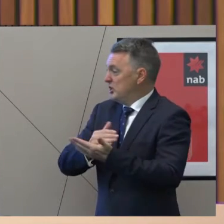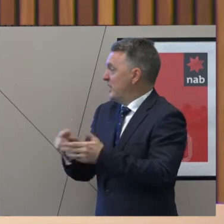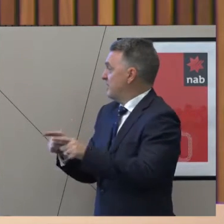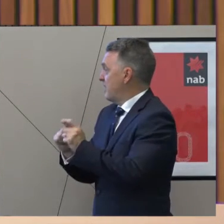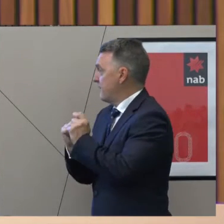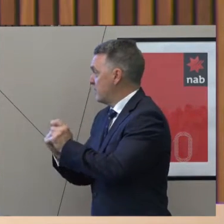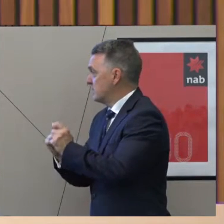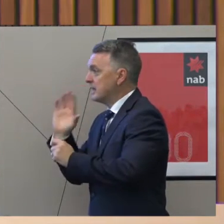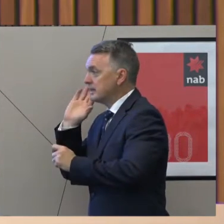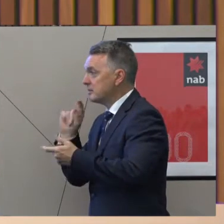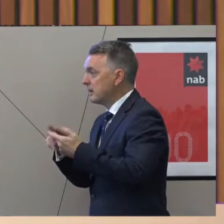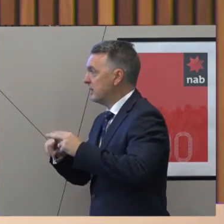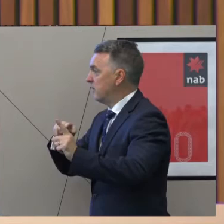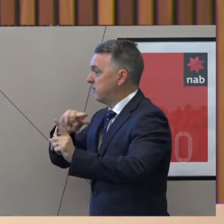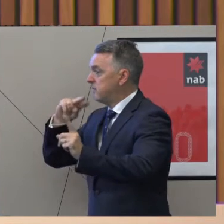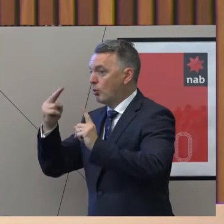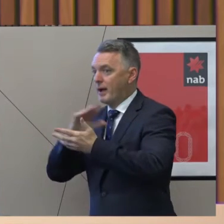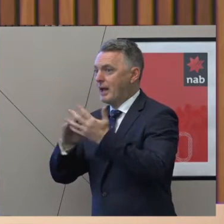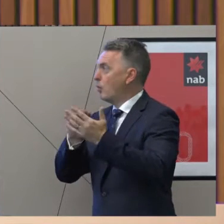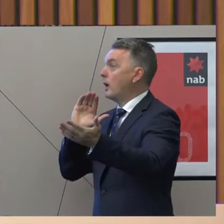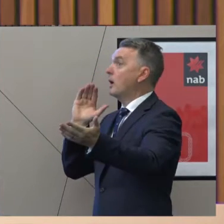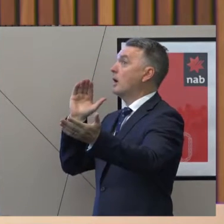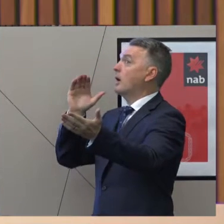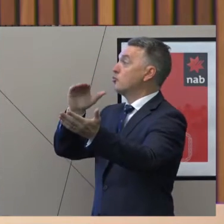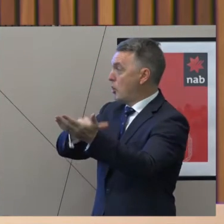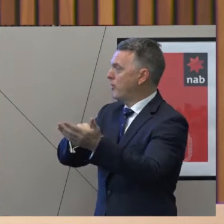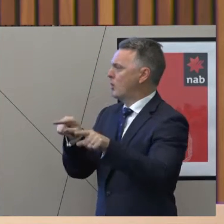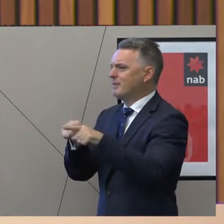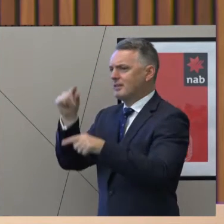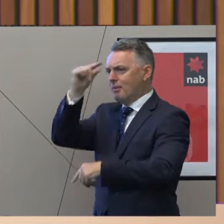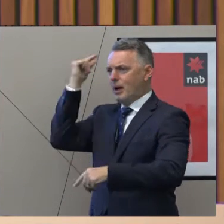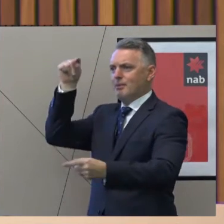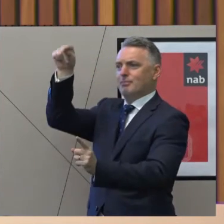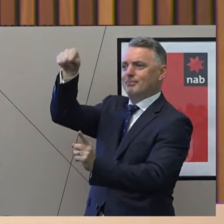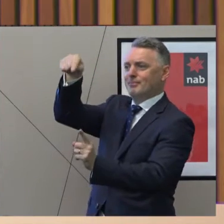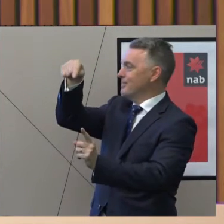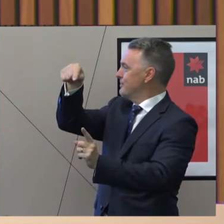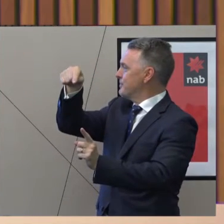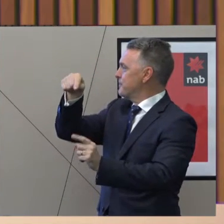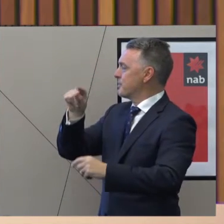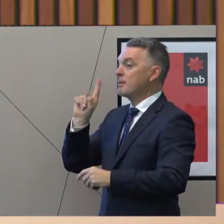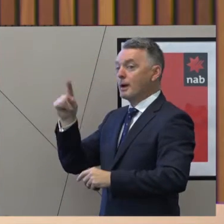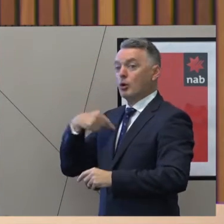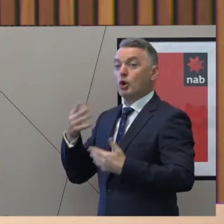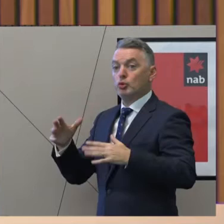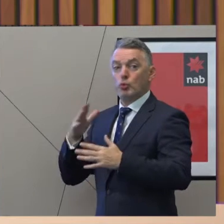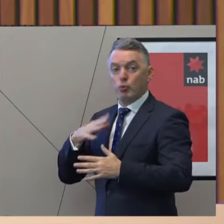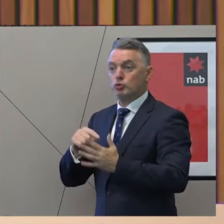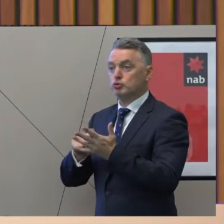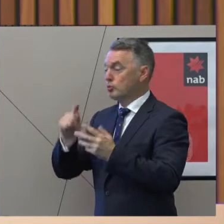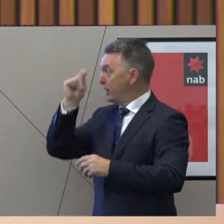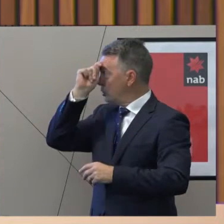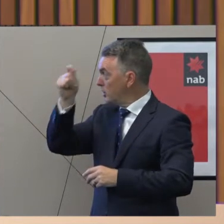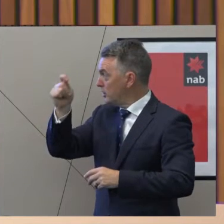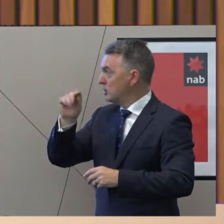slightly different thoughts about how to get there, we all have the same aim, I believe. But I do want to acknowledge, following